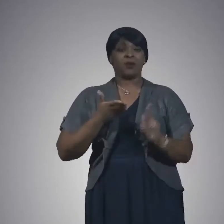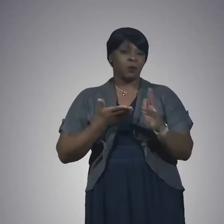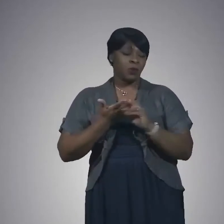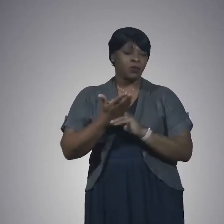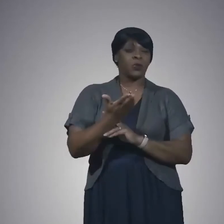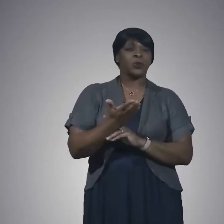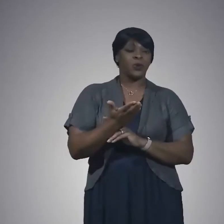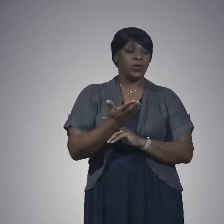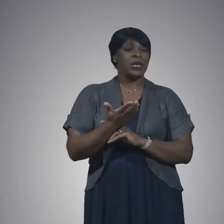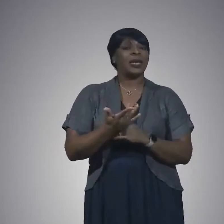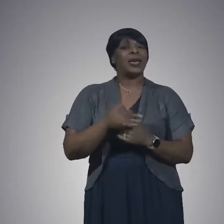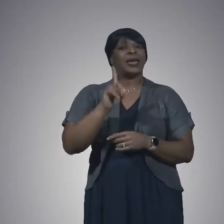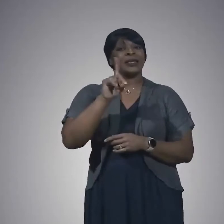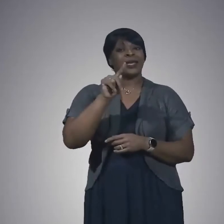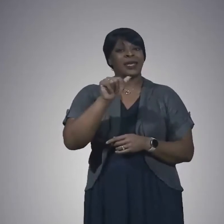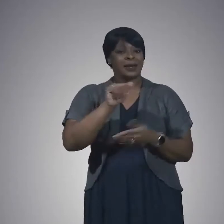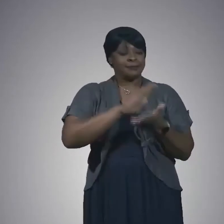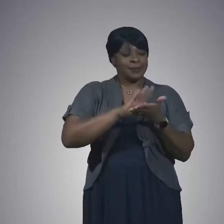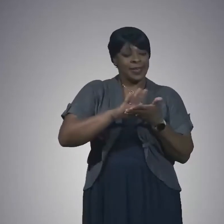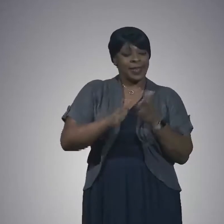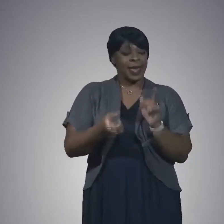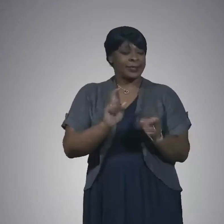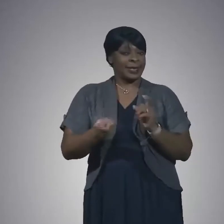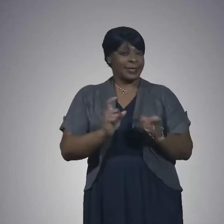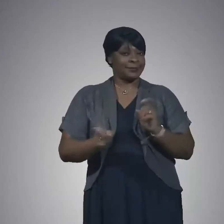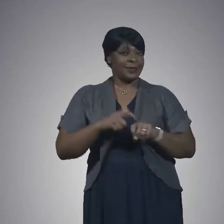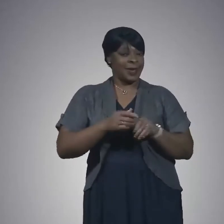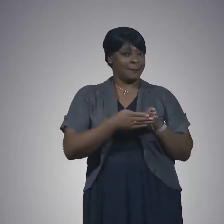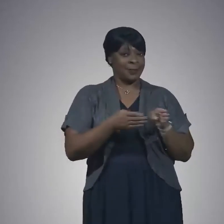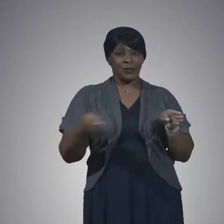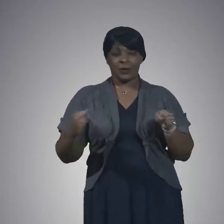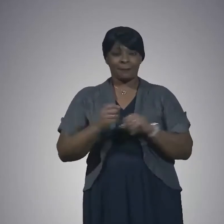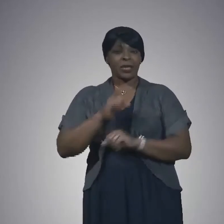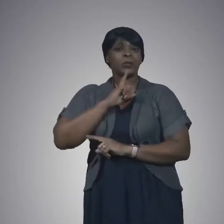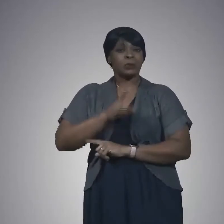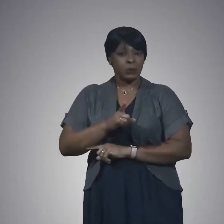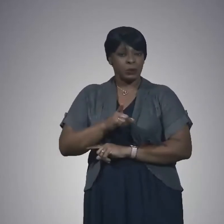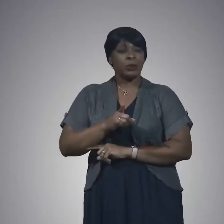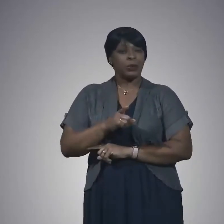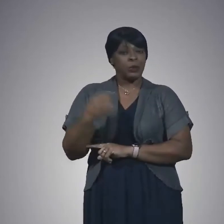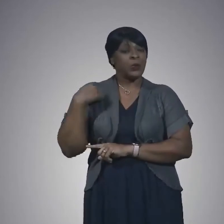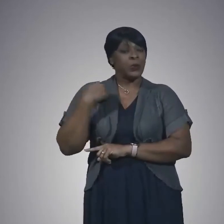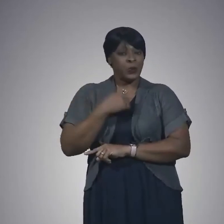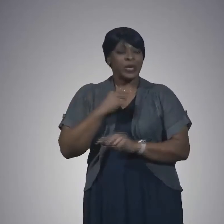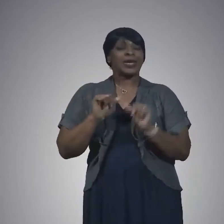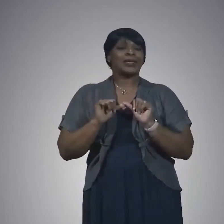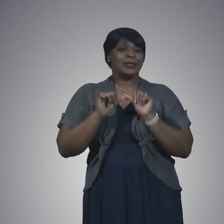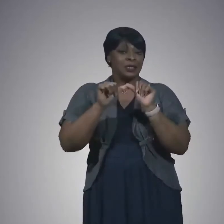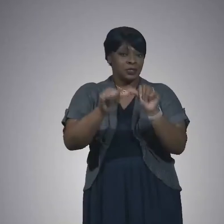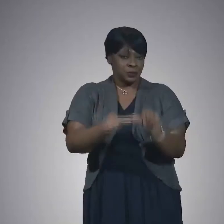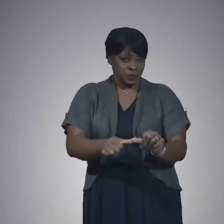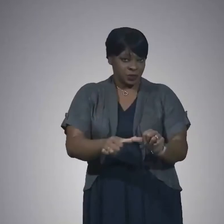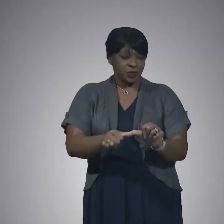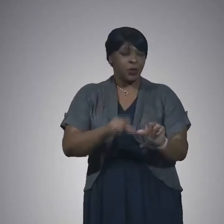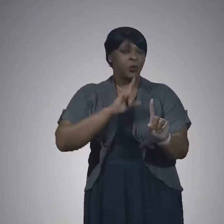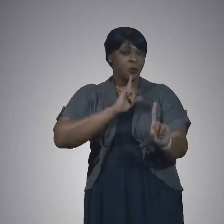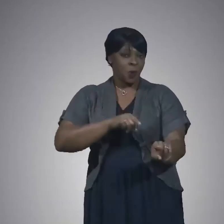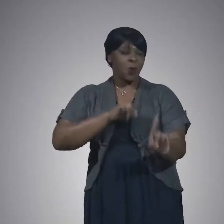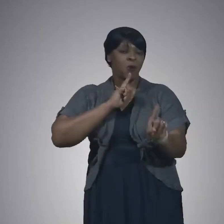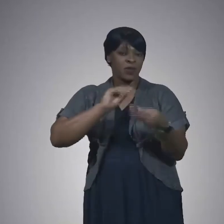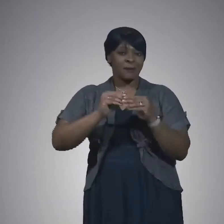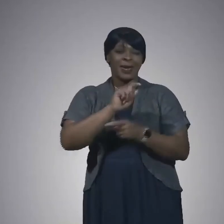through a data cleaning and adjustment period to make sure that we were continuing to report the